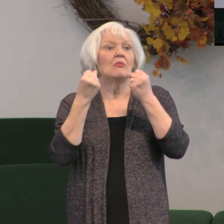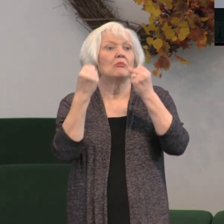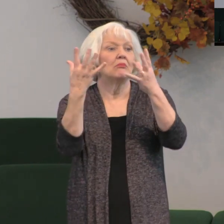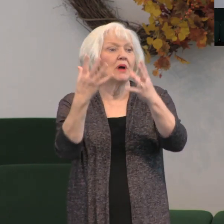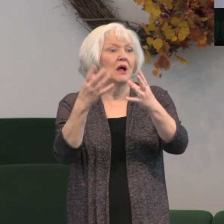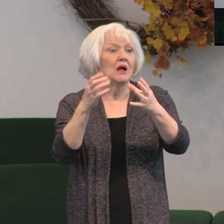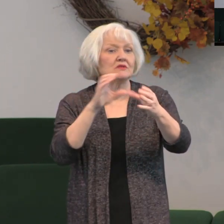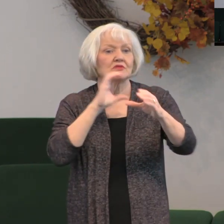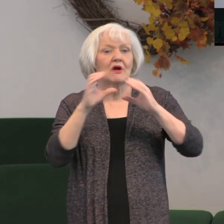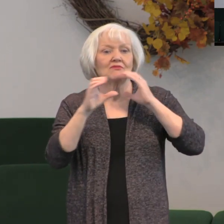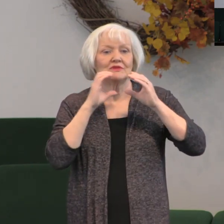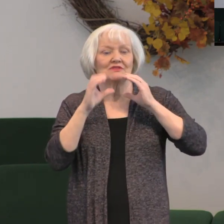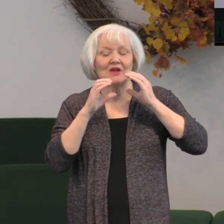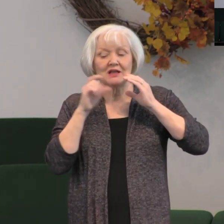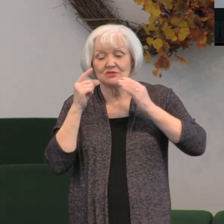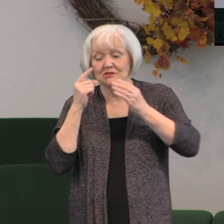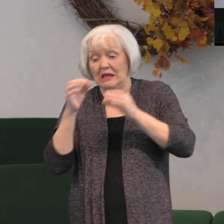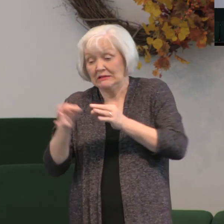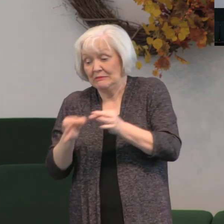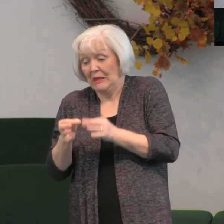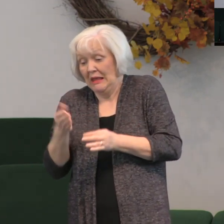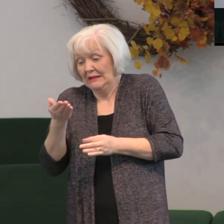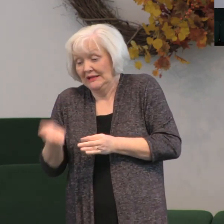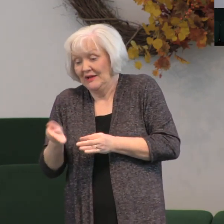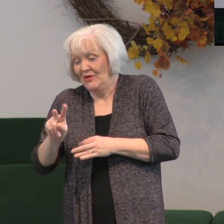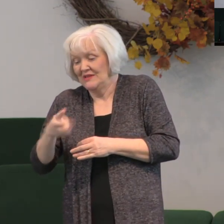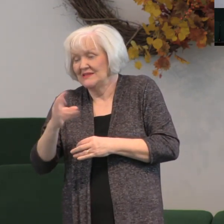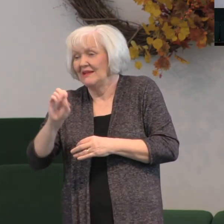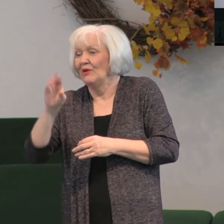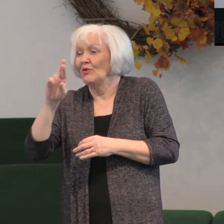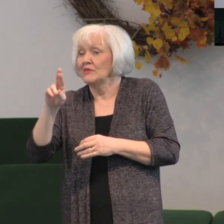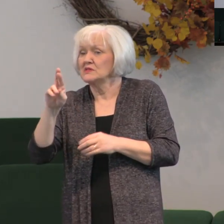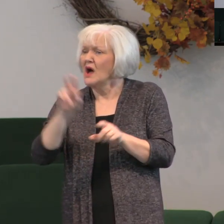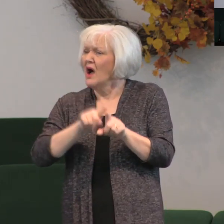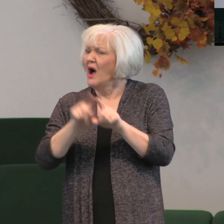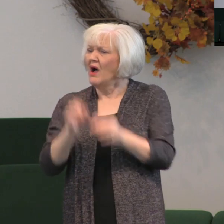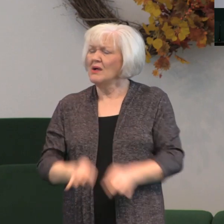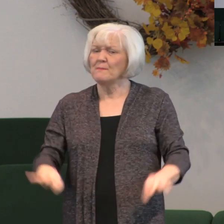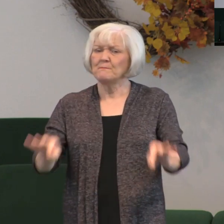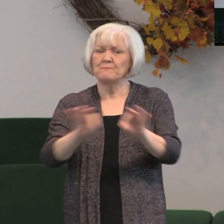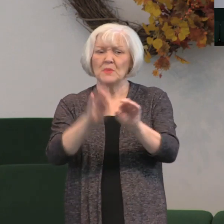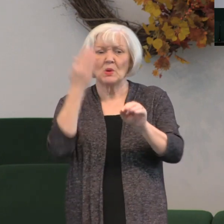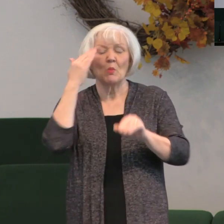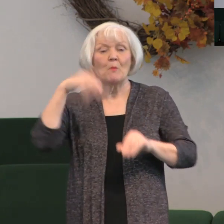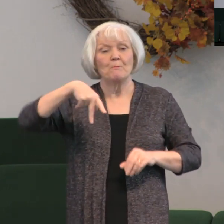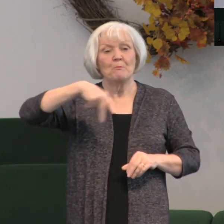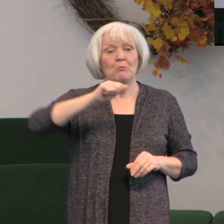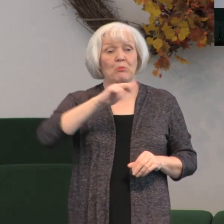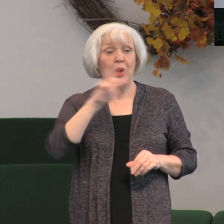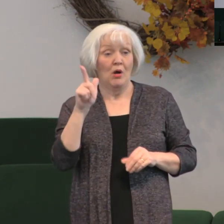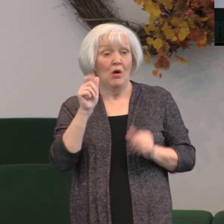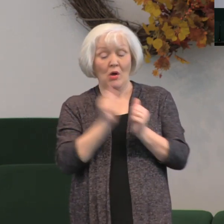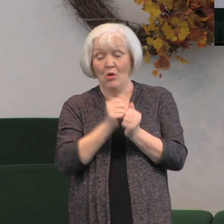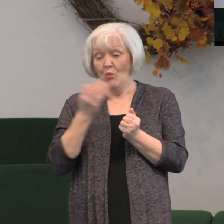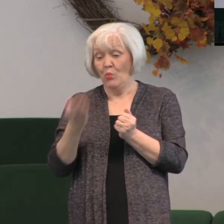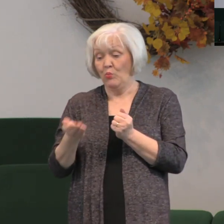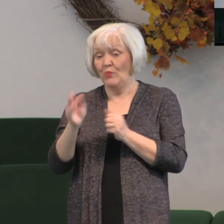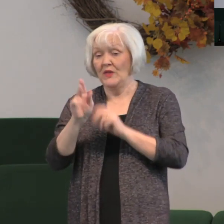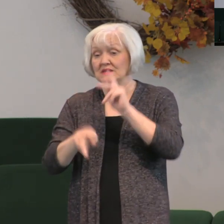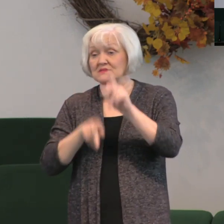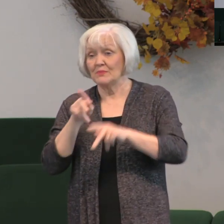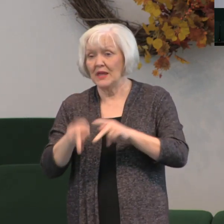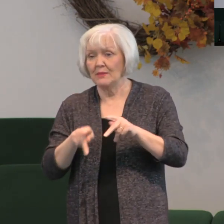in 2 Corinthians. And I think it's important to note that Paul had a long-standing relationship with these people that hard